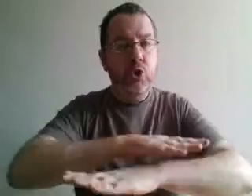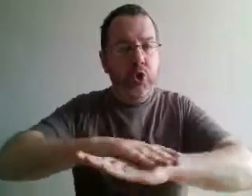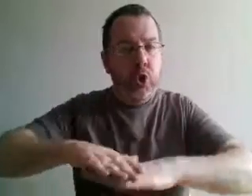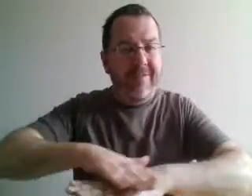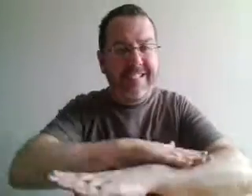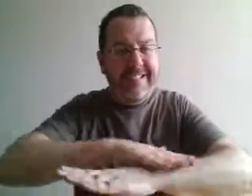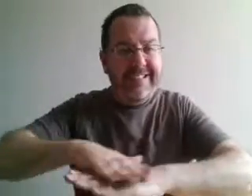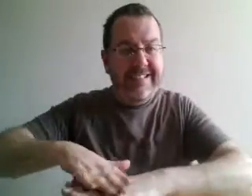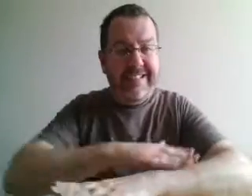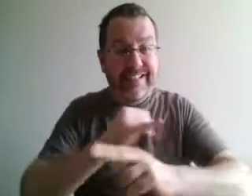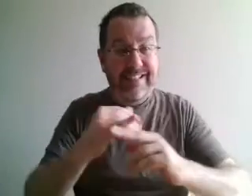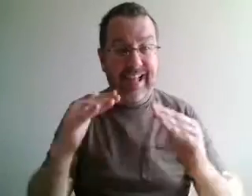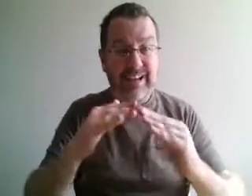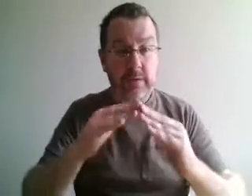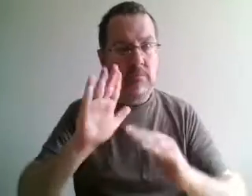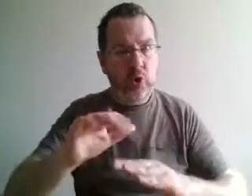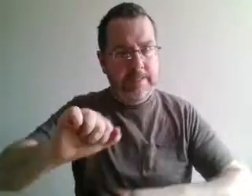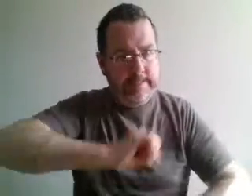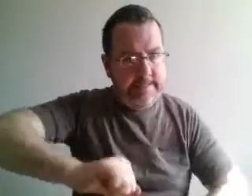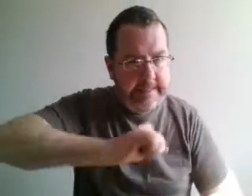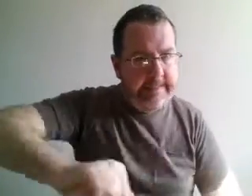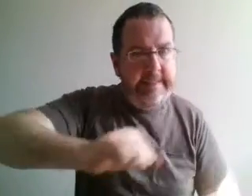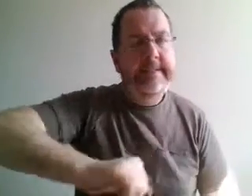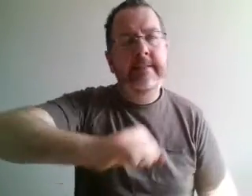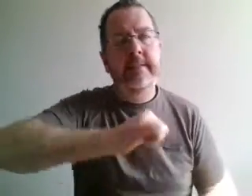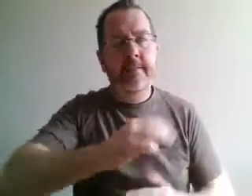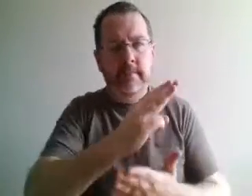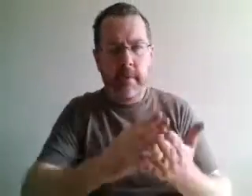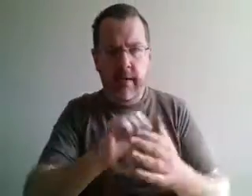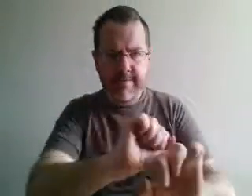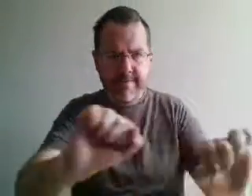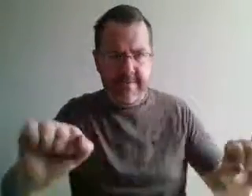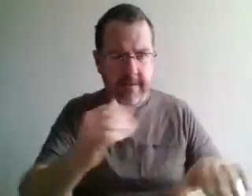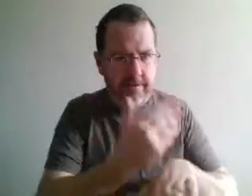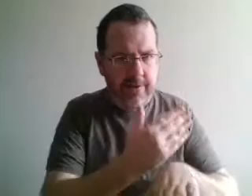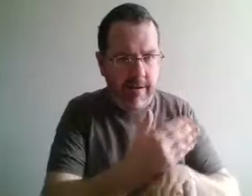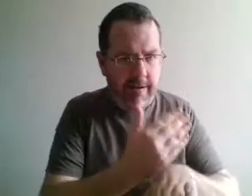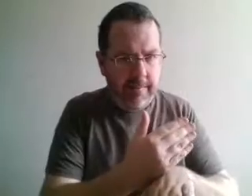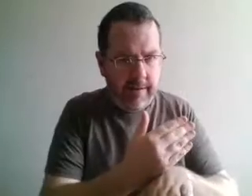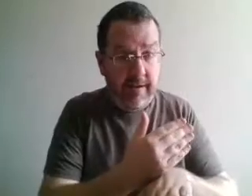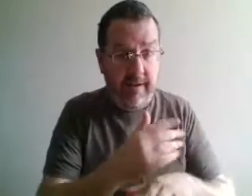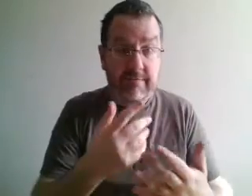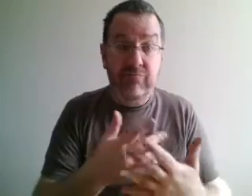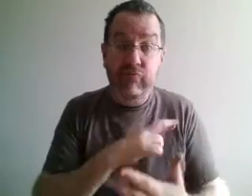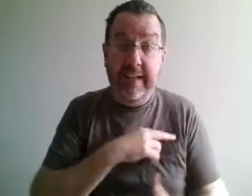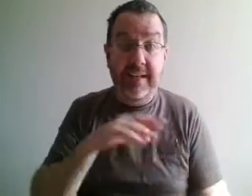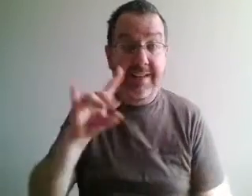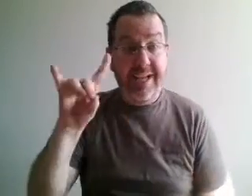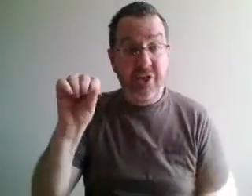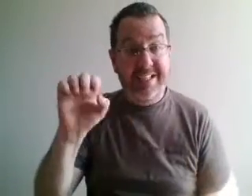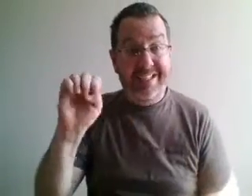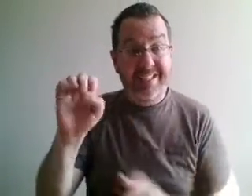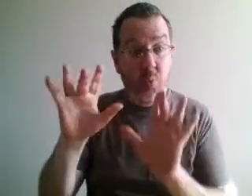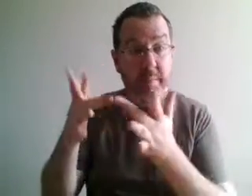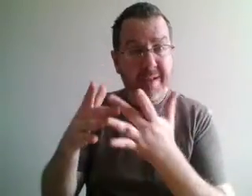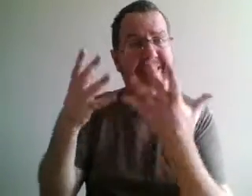the household as part of their job. And a lot of this, again, is on the HSE website, that's what needs to